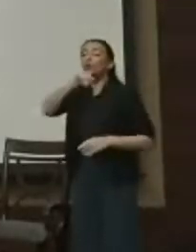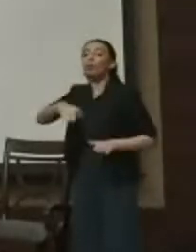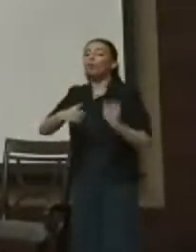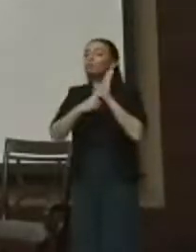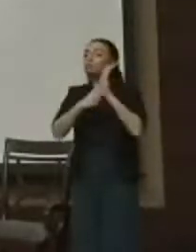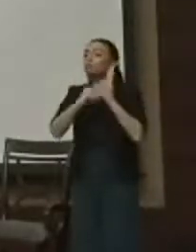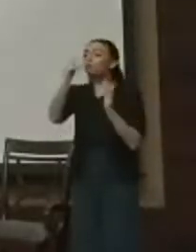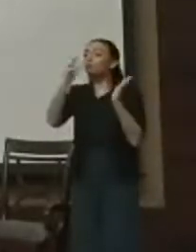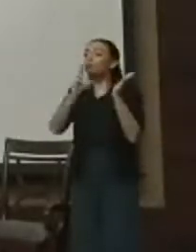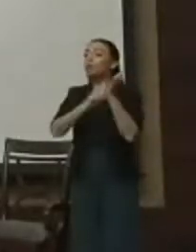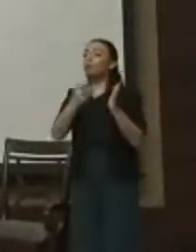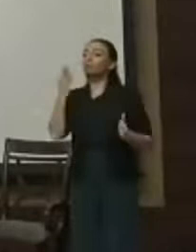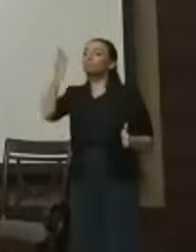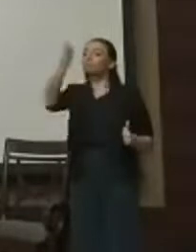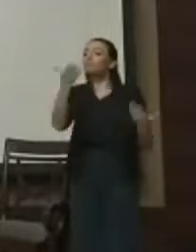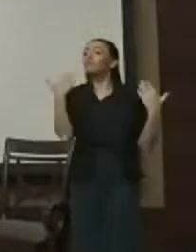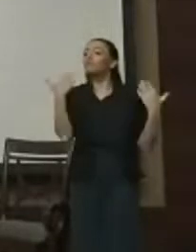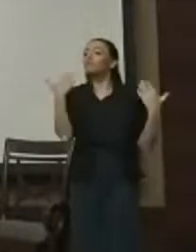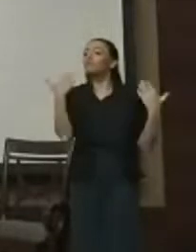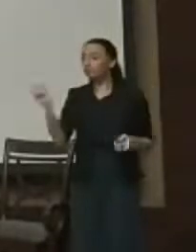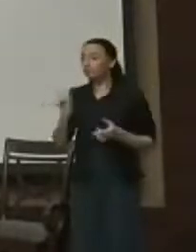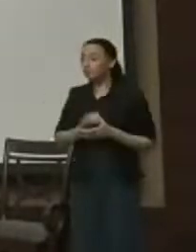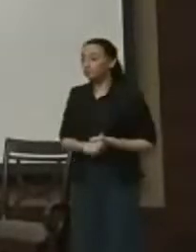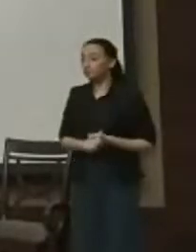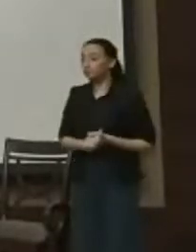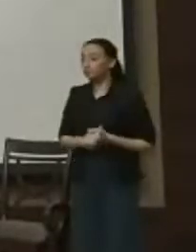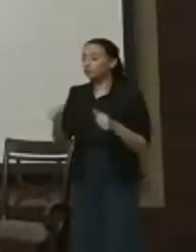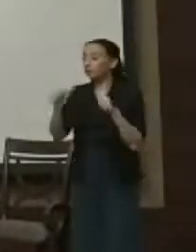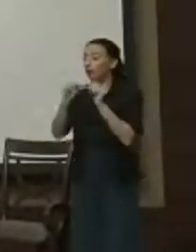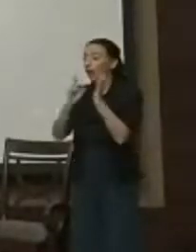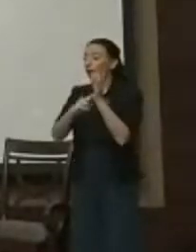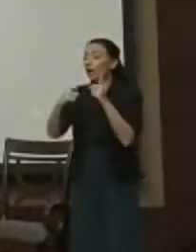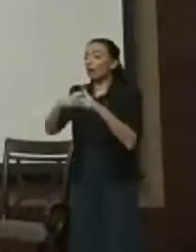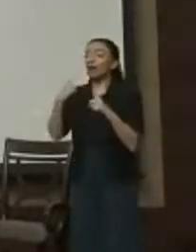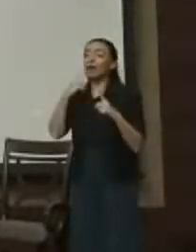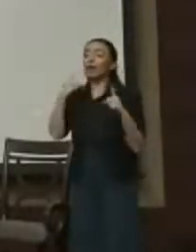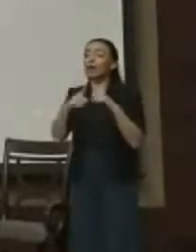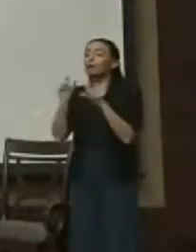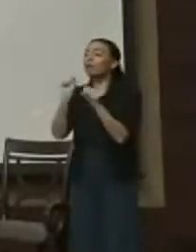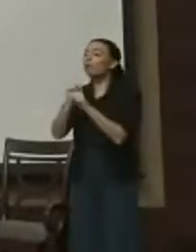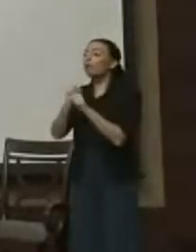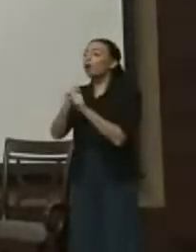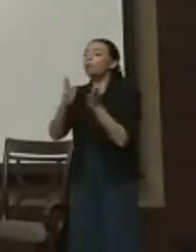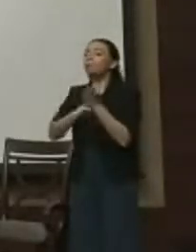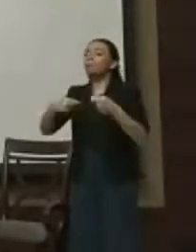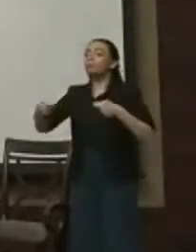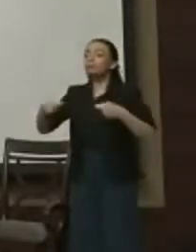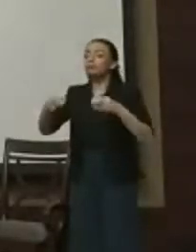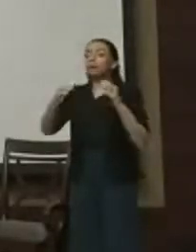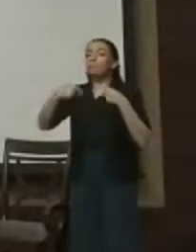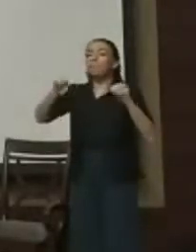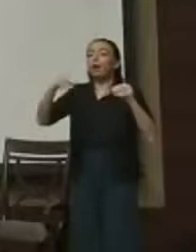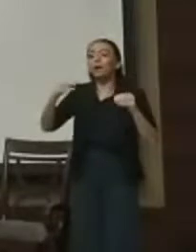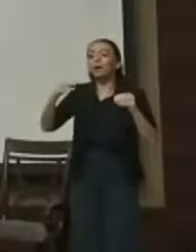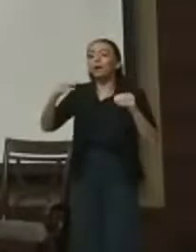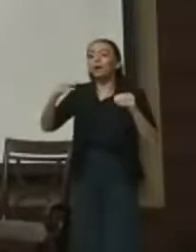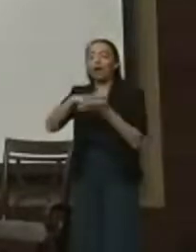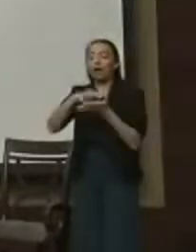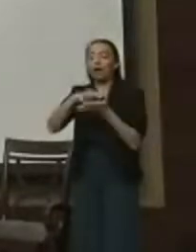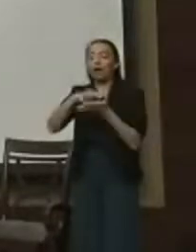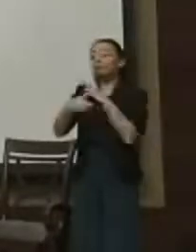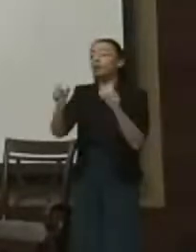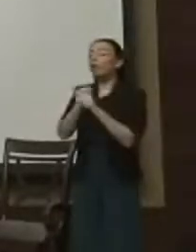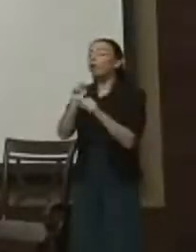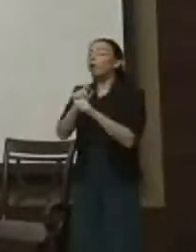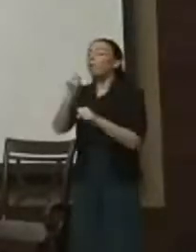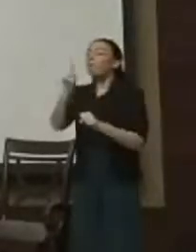at the United Nations. Ankit excelled as a marketing professional, and his career graph spanning over